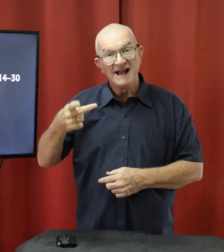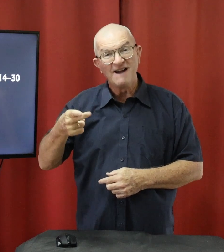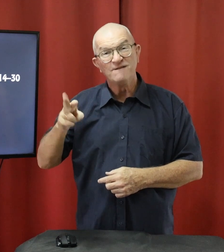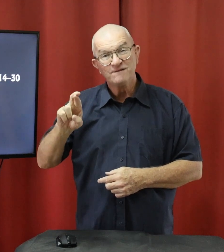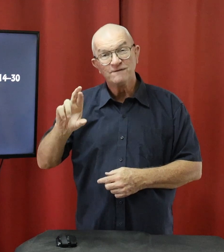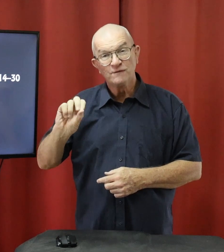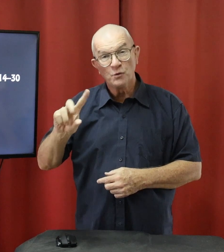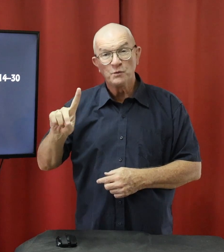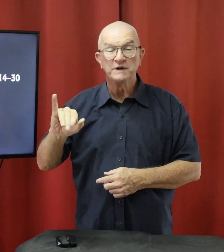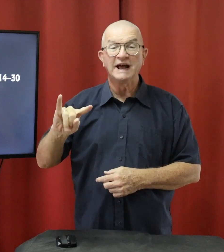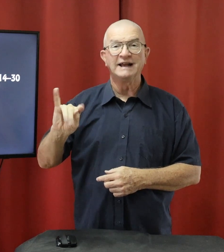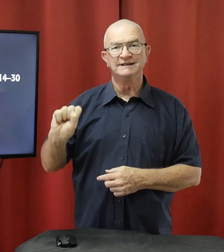Epaphroditus.